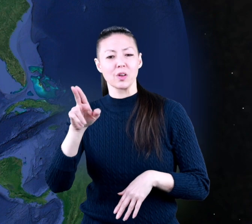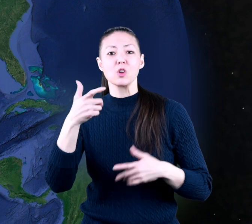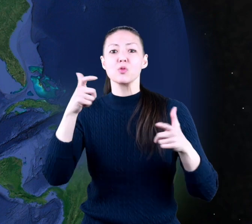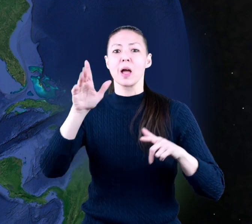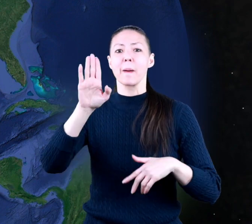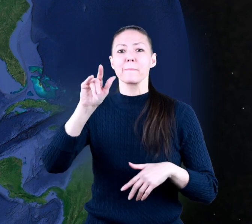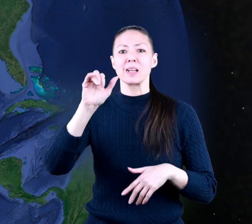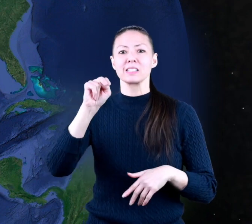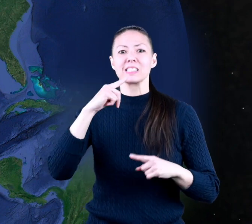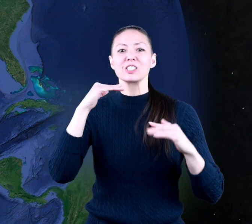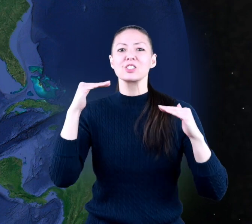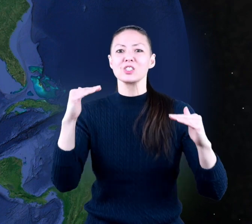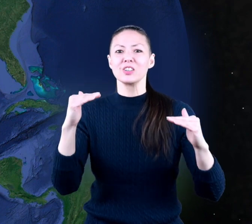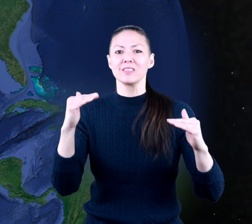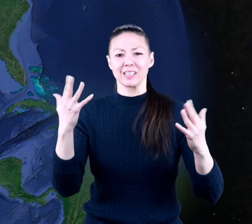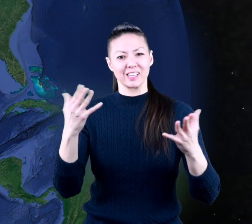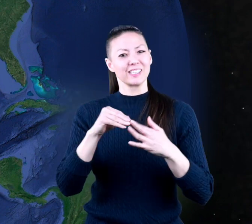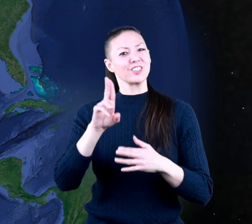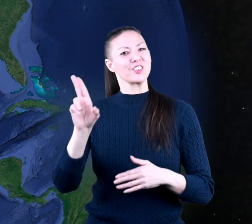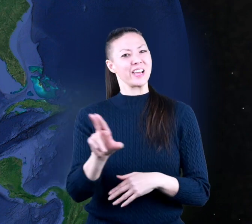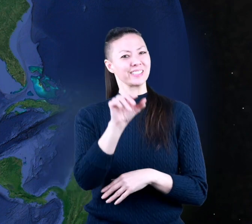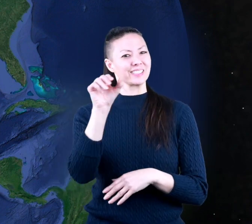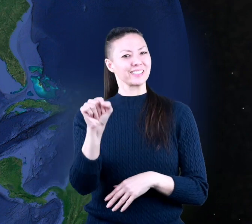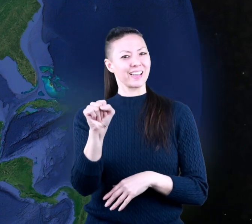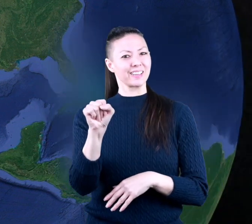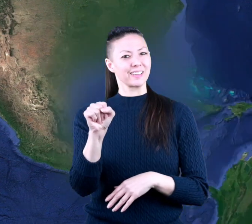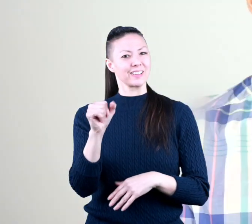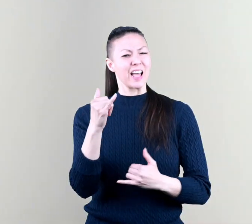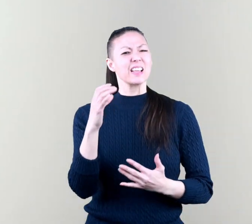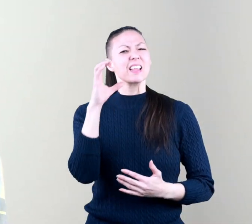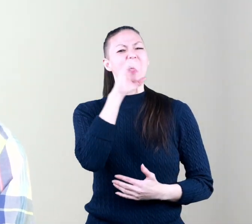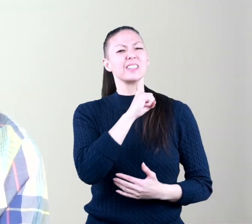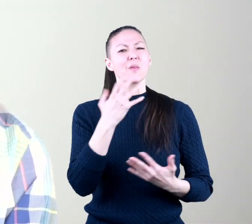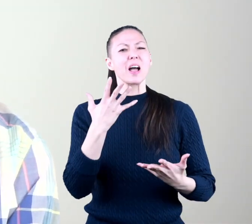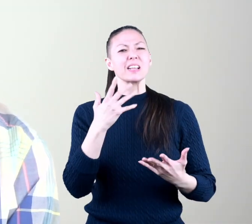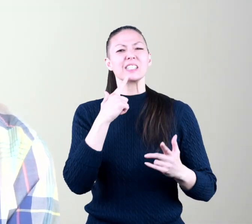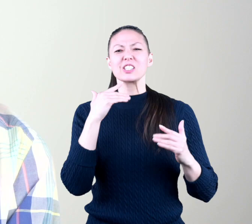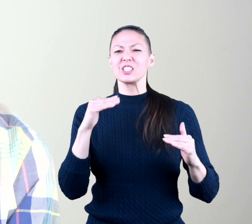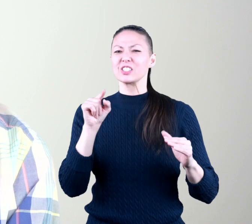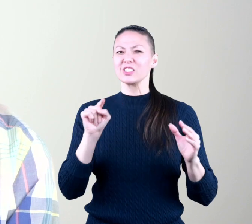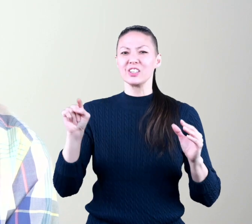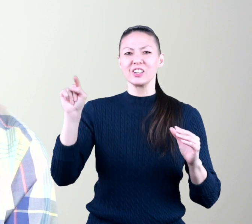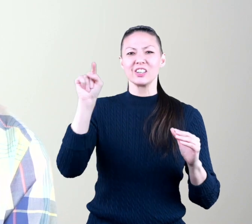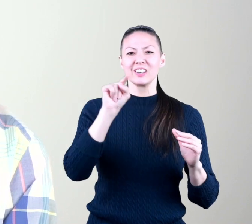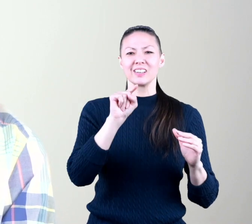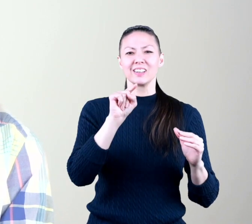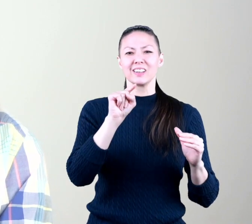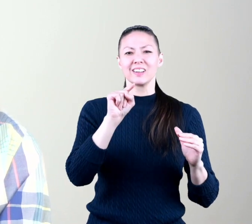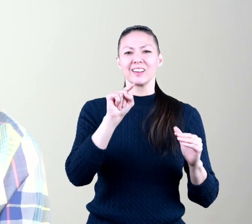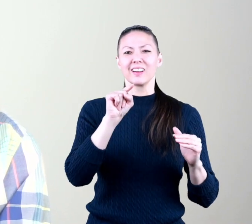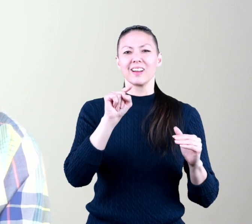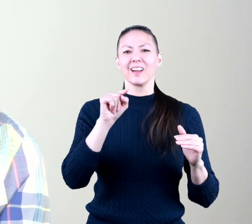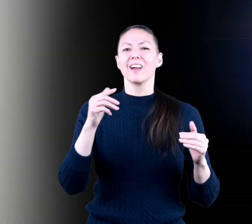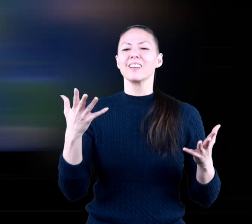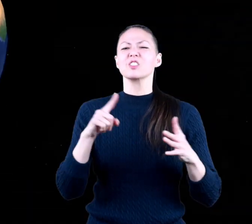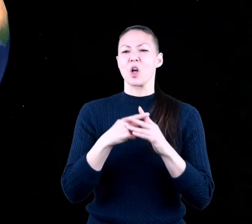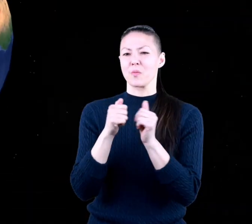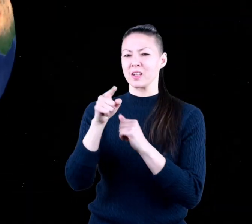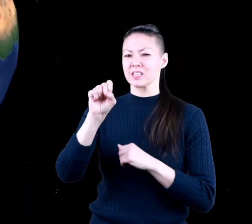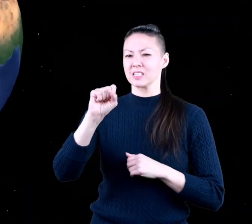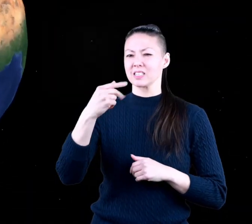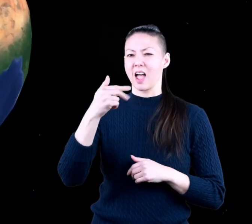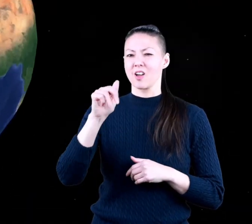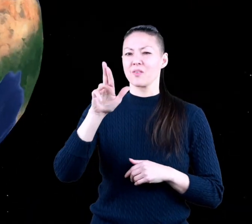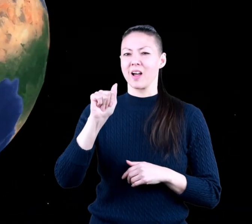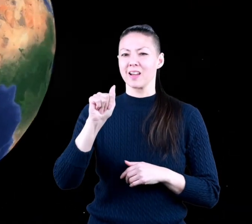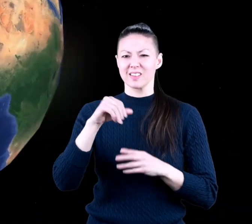Plateau, and Great Basin deserts all here in the U.S. Can you guess which each of those deserts is like?